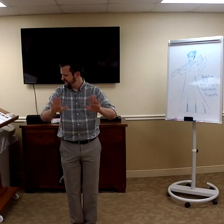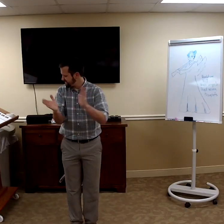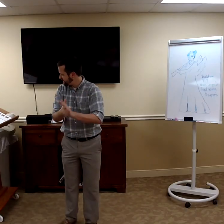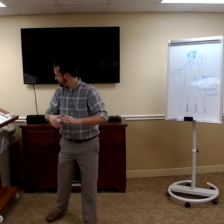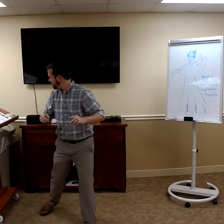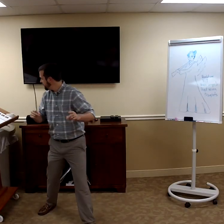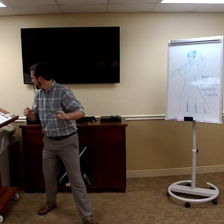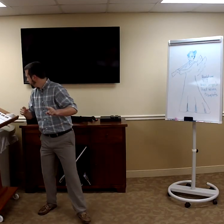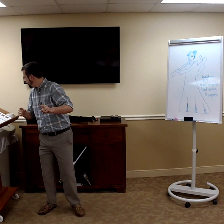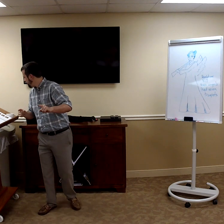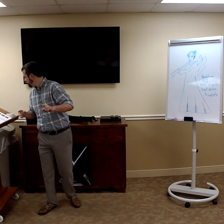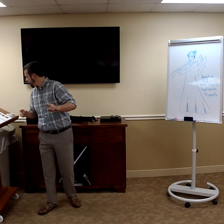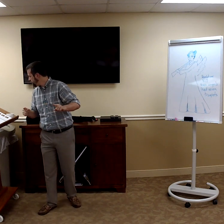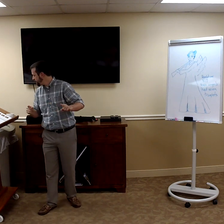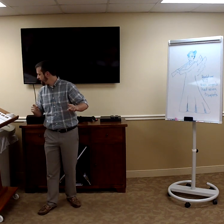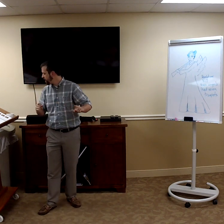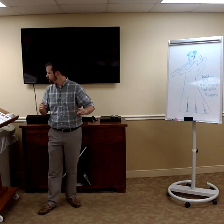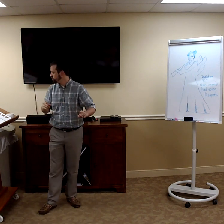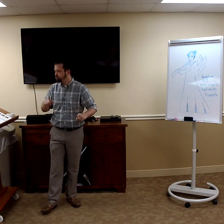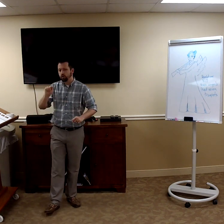fantastic. How about true?